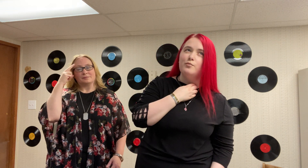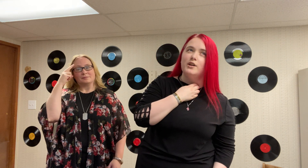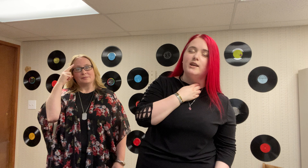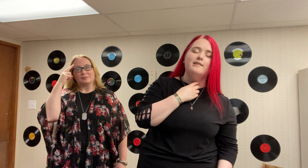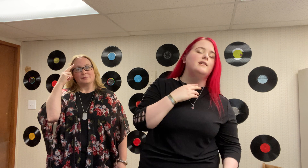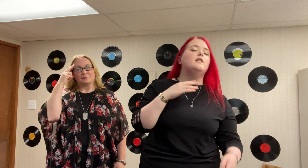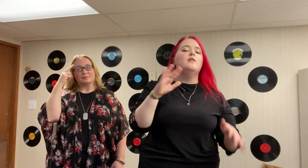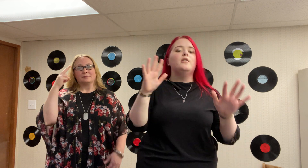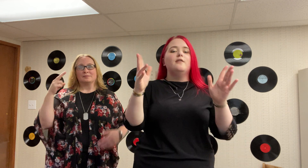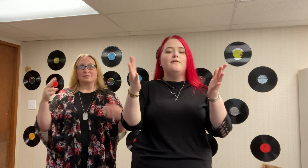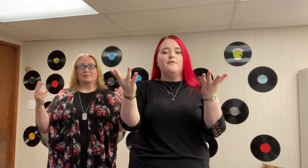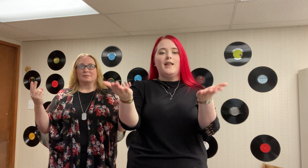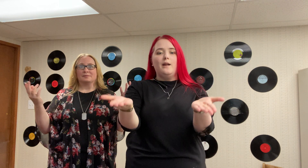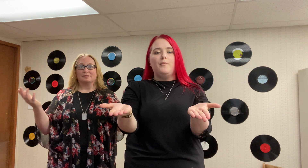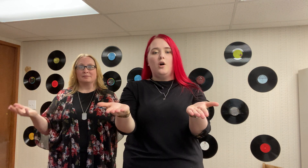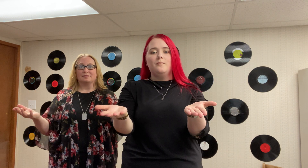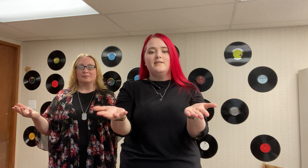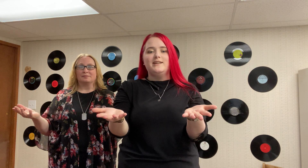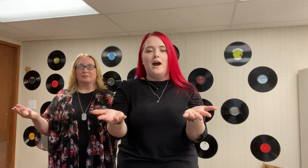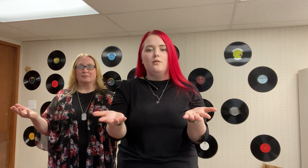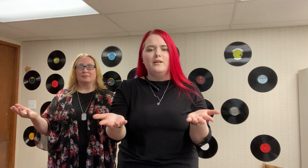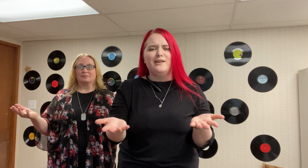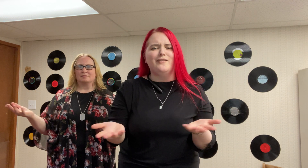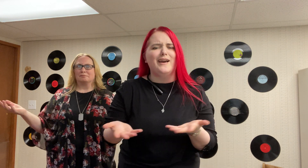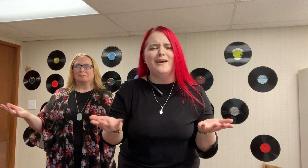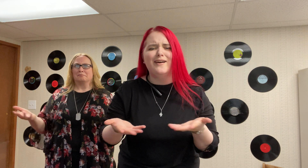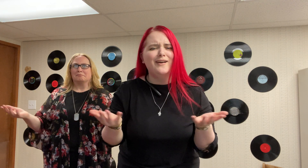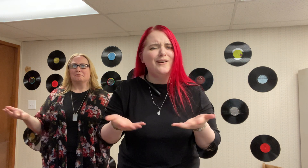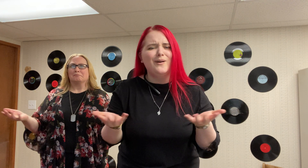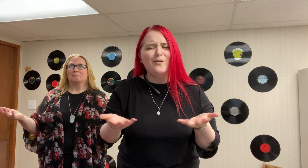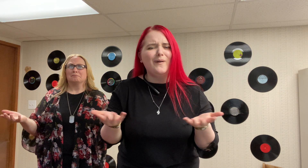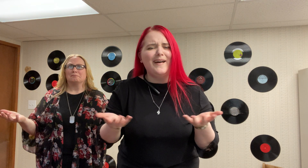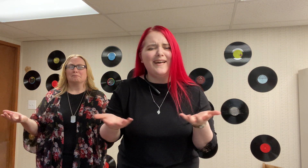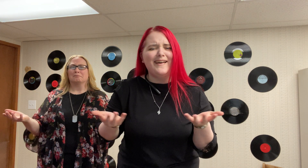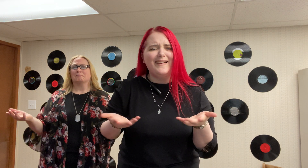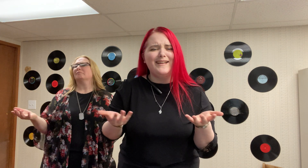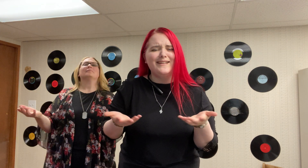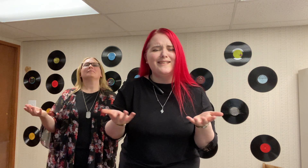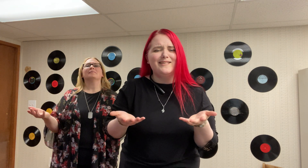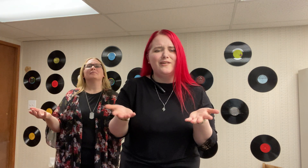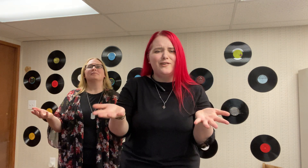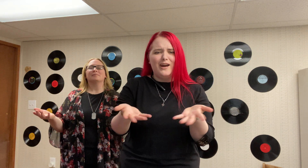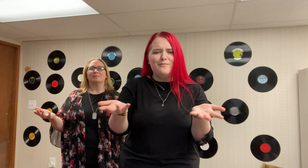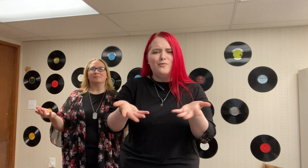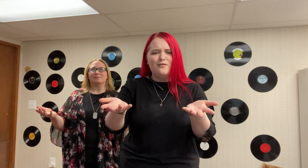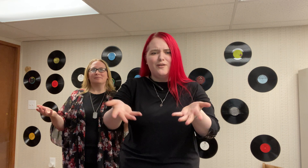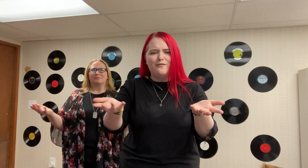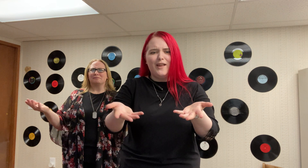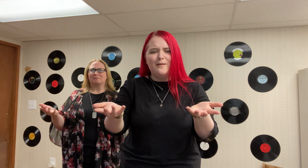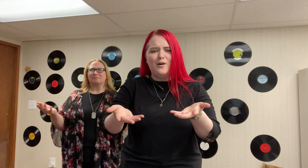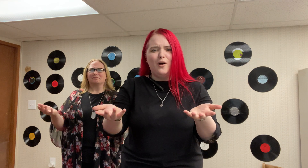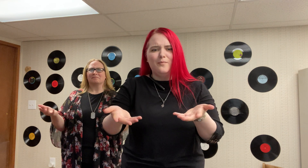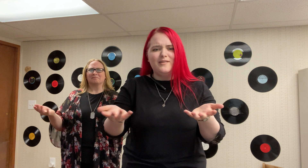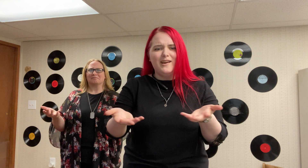pretty easy. Flat palms down, and you're like, what? So you kind of move your flat palms down